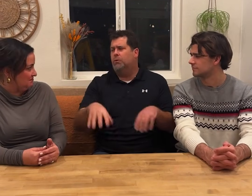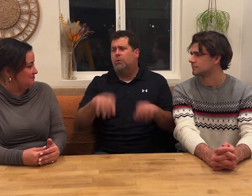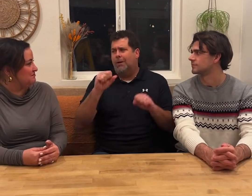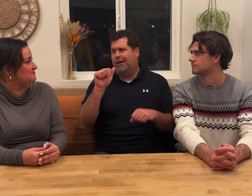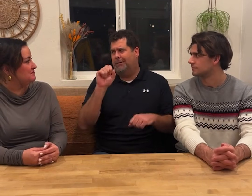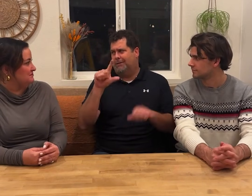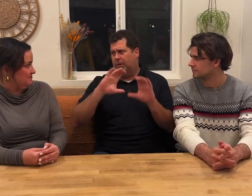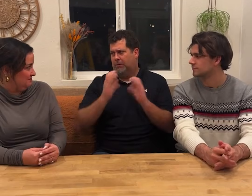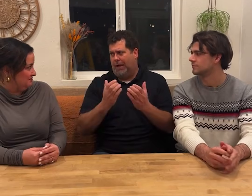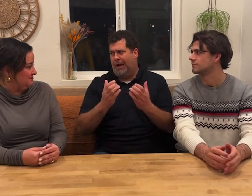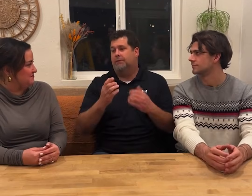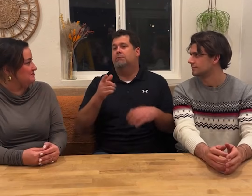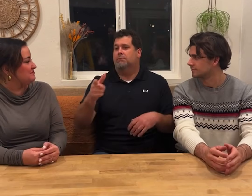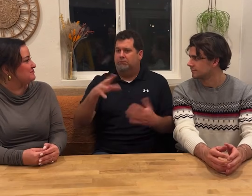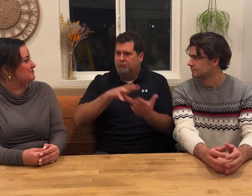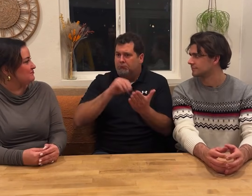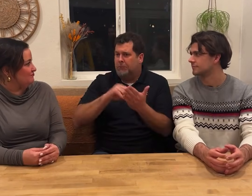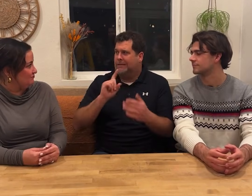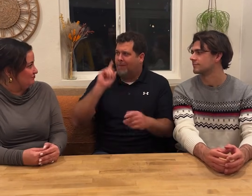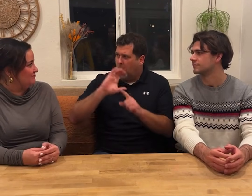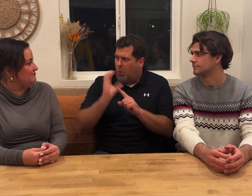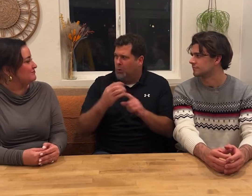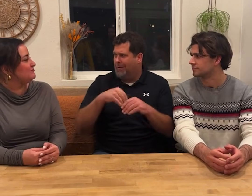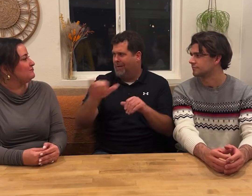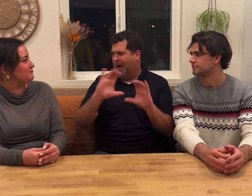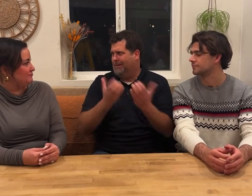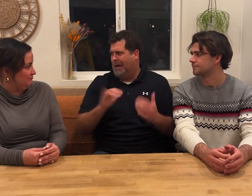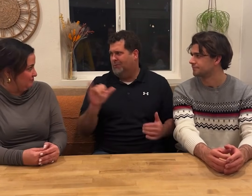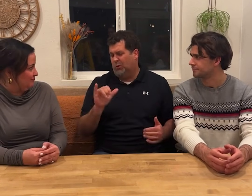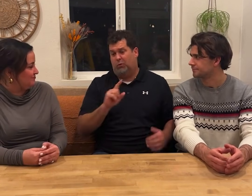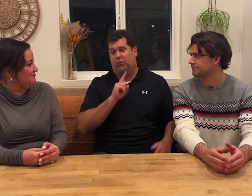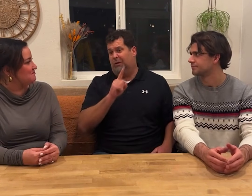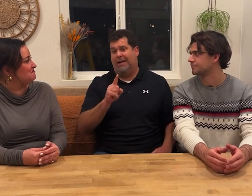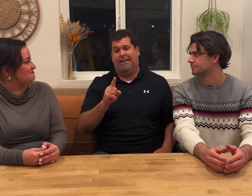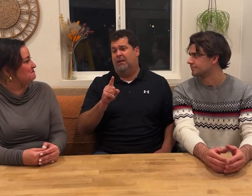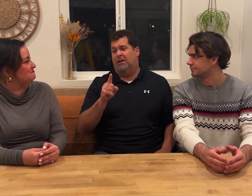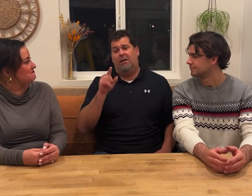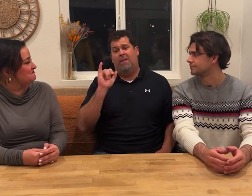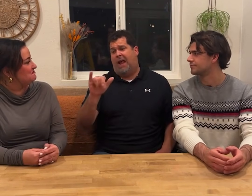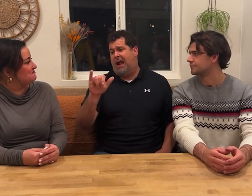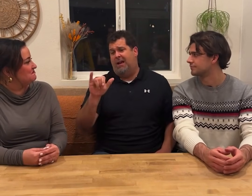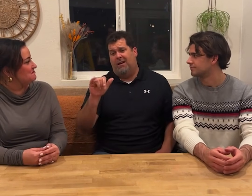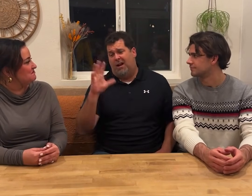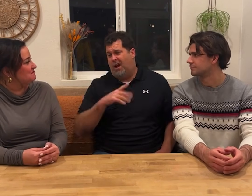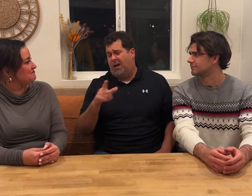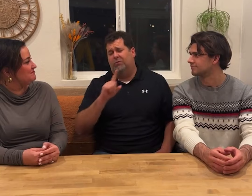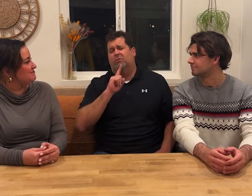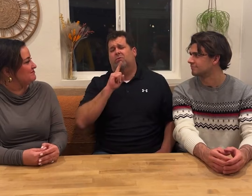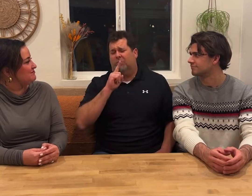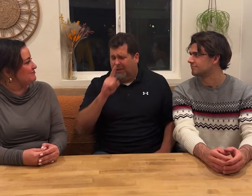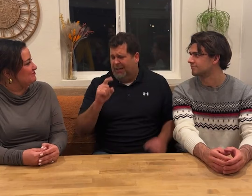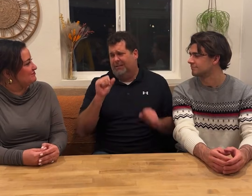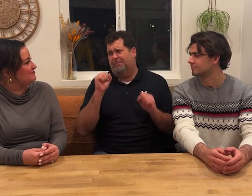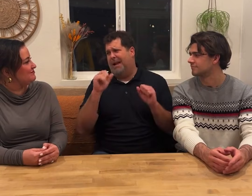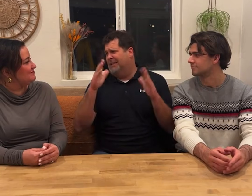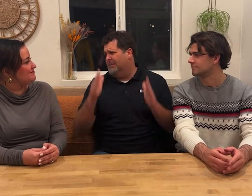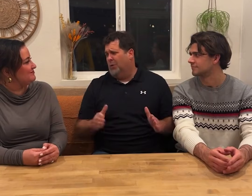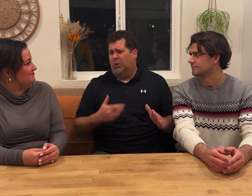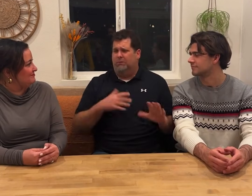deaf culture. He took ASL classes in the past and learned about deaf culture in that class that he took. So that guy, he just